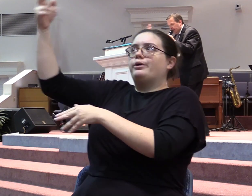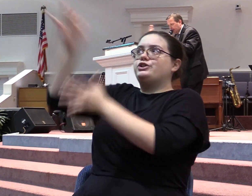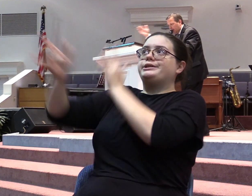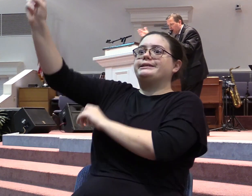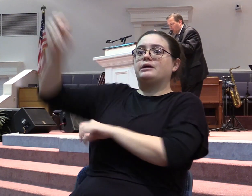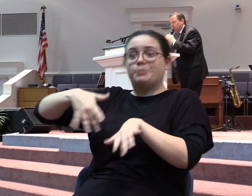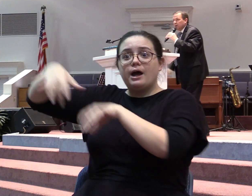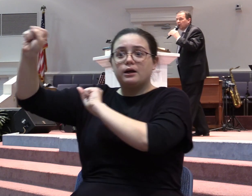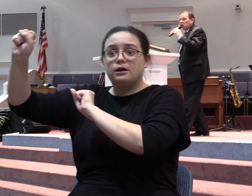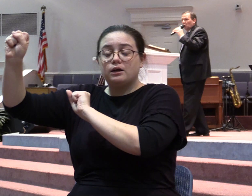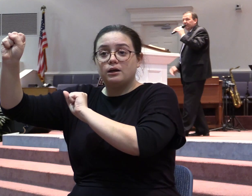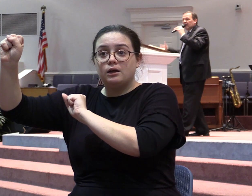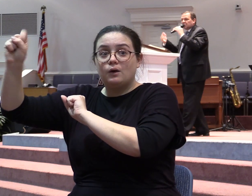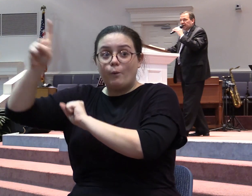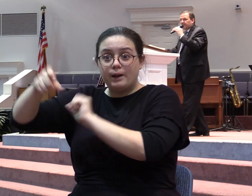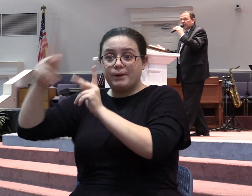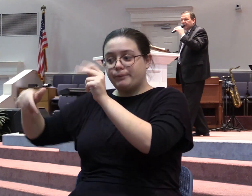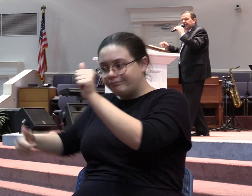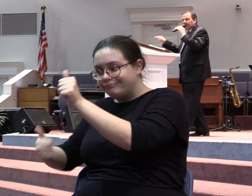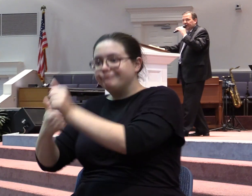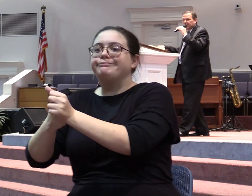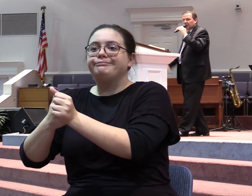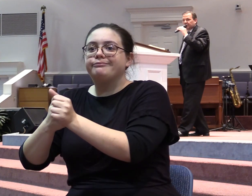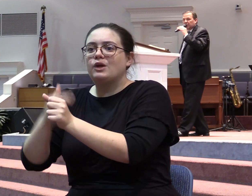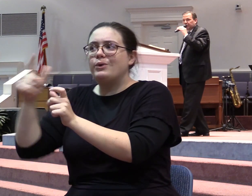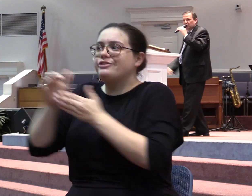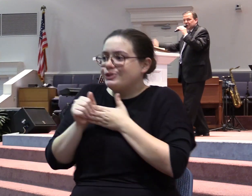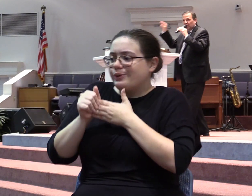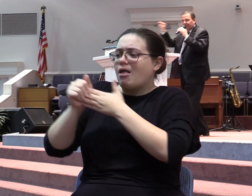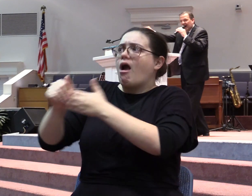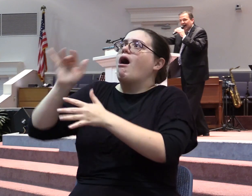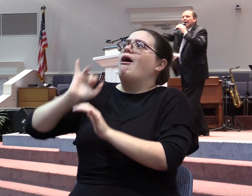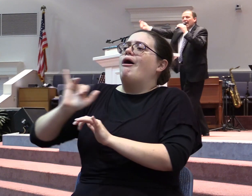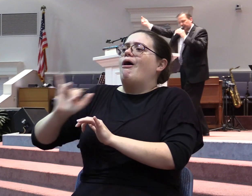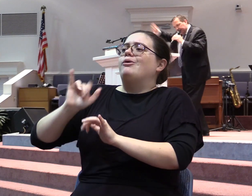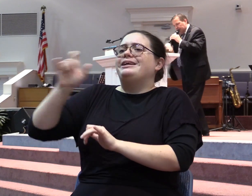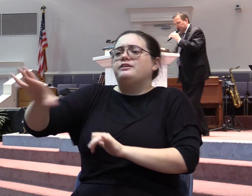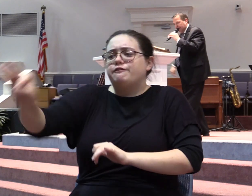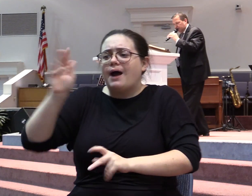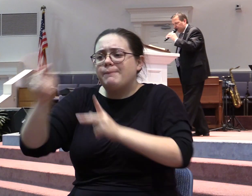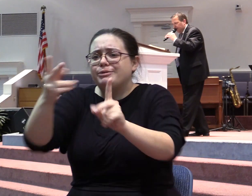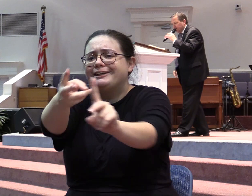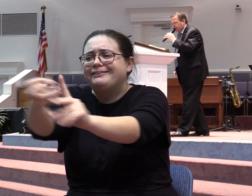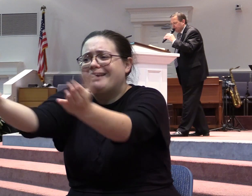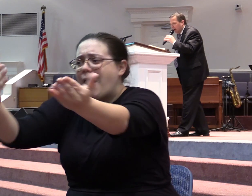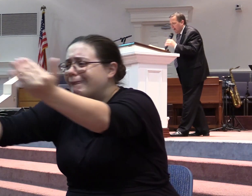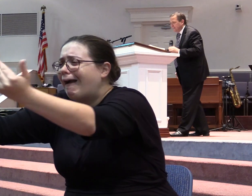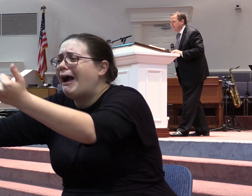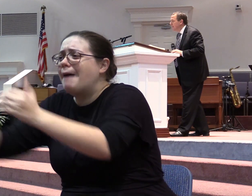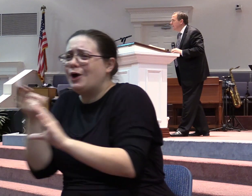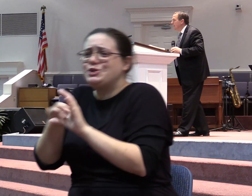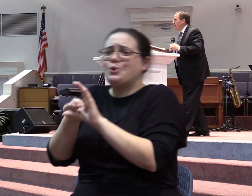prodigals that need to come home. We got sheep that we need to leave these comfortable pews and go find and bring them back to the family of